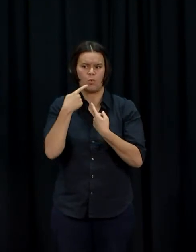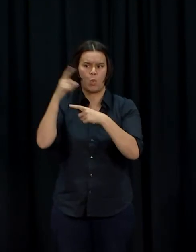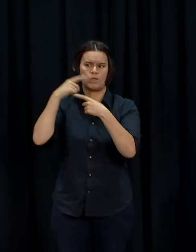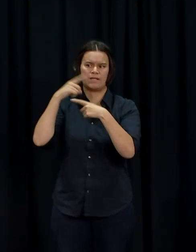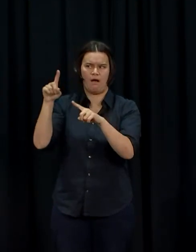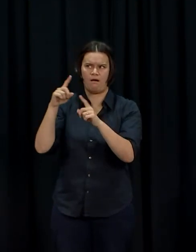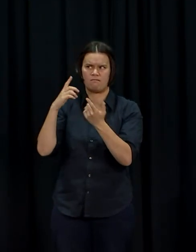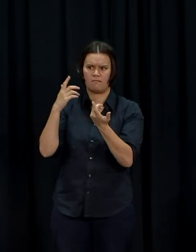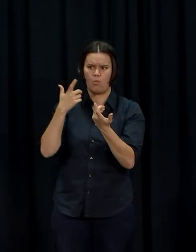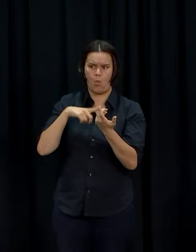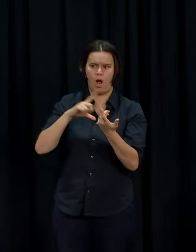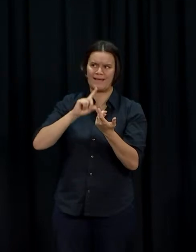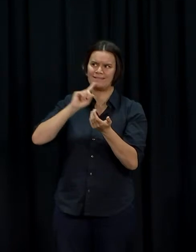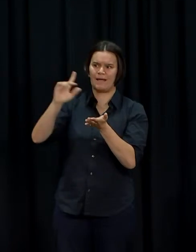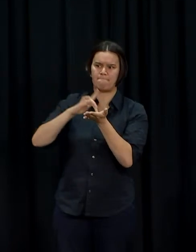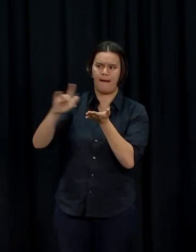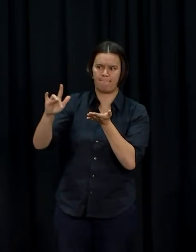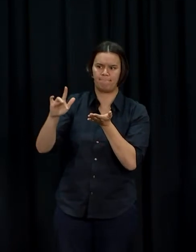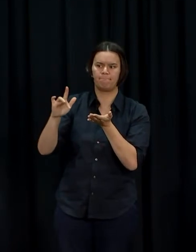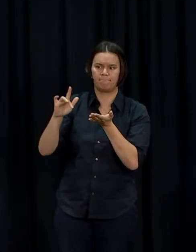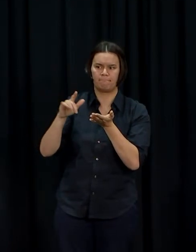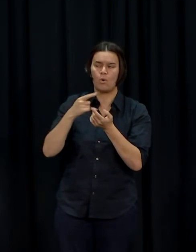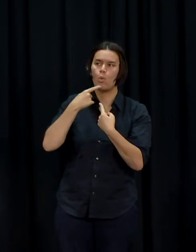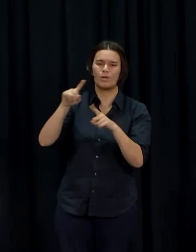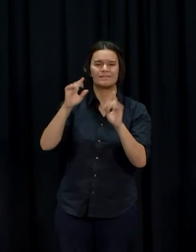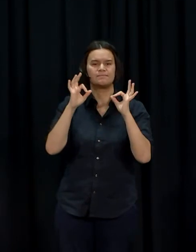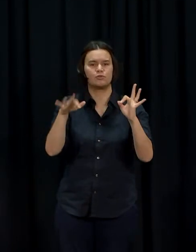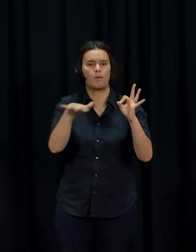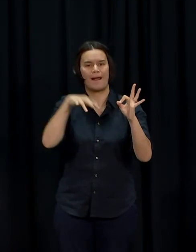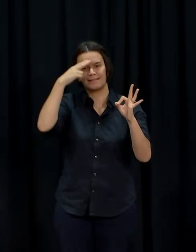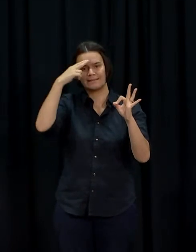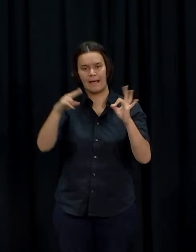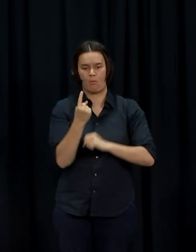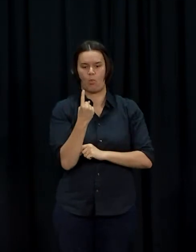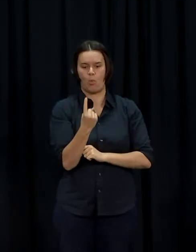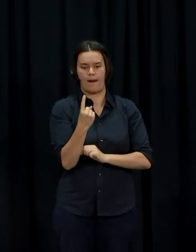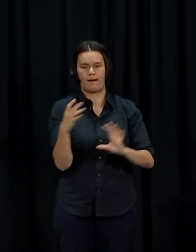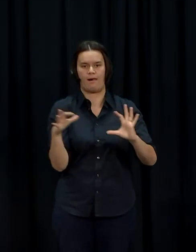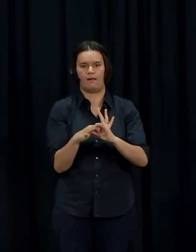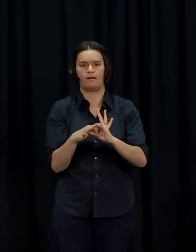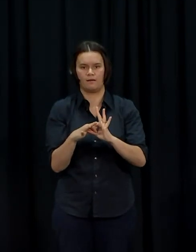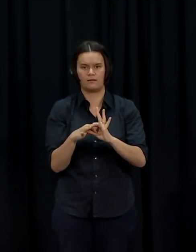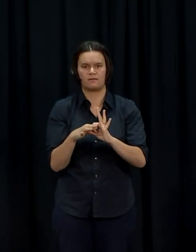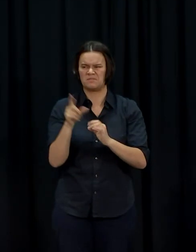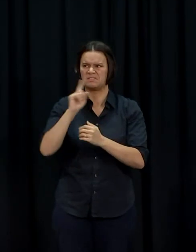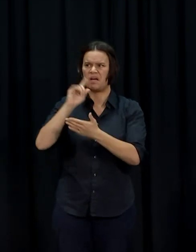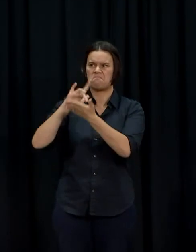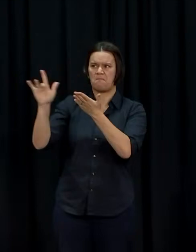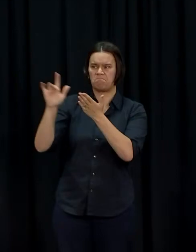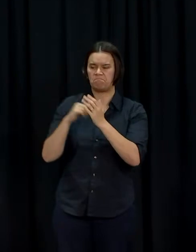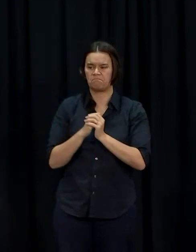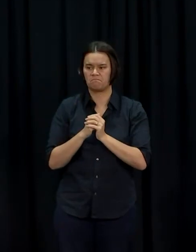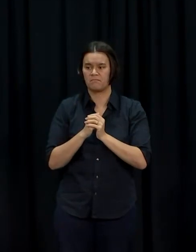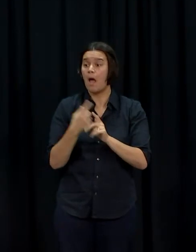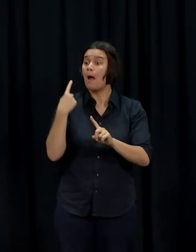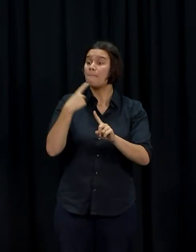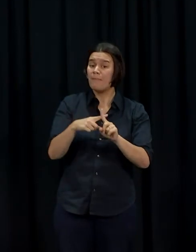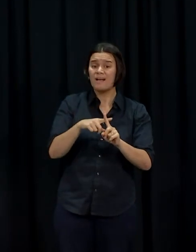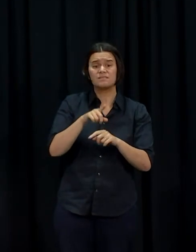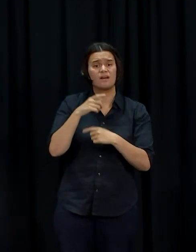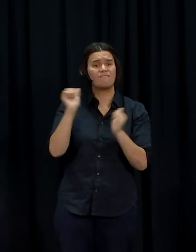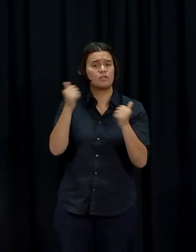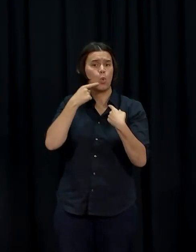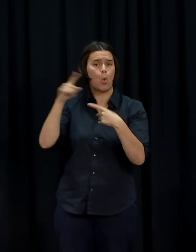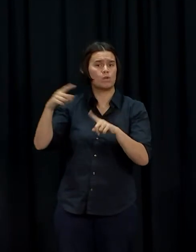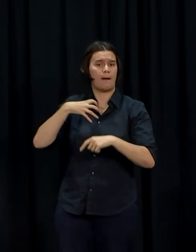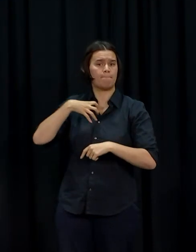accessing PPE through OneLink. In terms of rapid antigen tests, as you know, we have millions onshore, and they are being pushed out. For example,